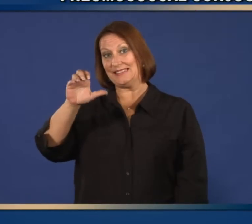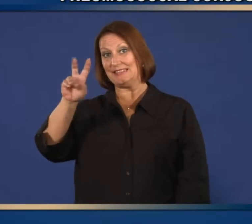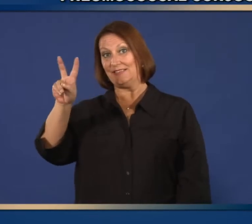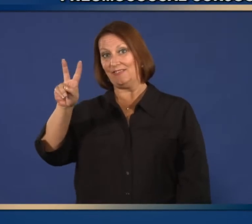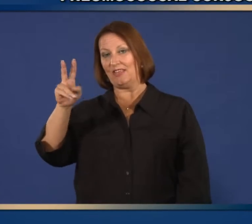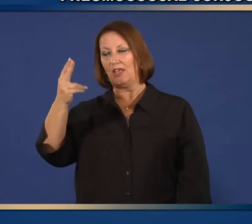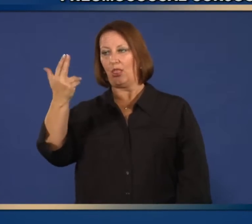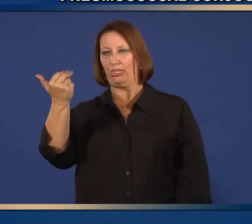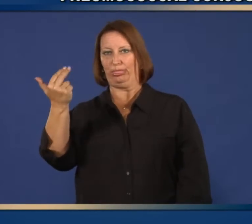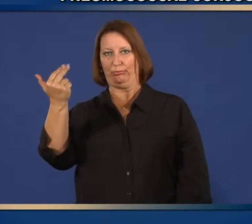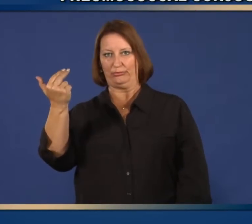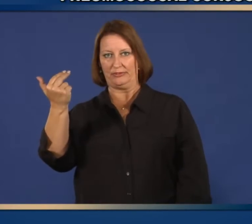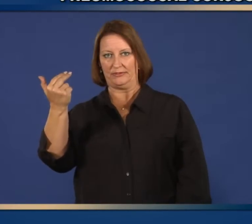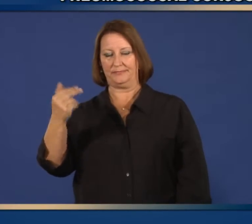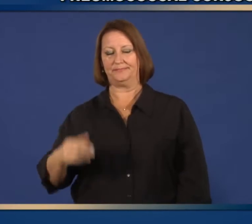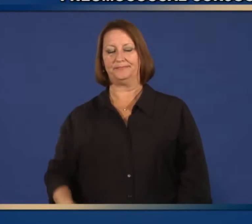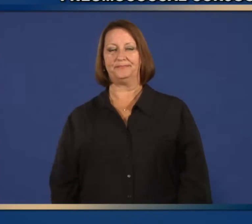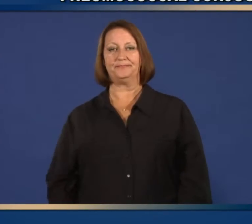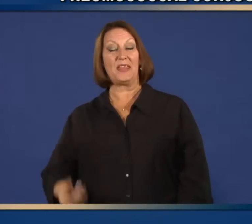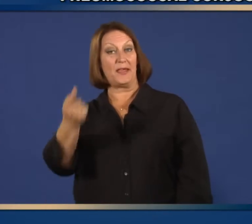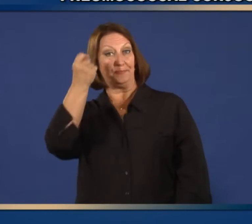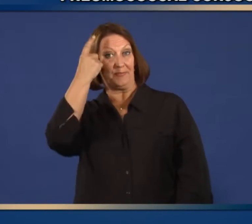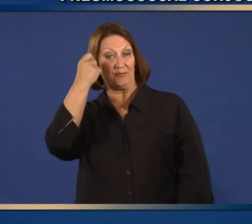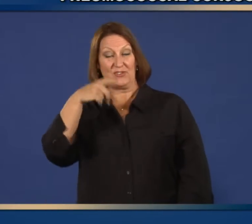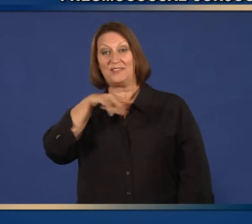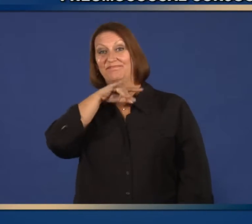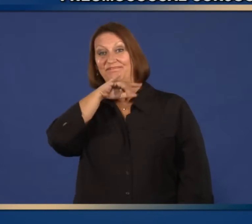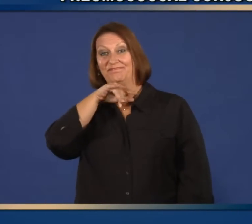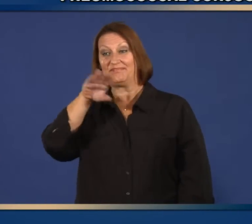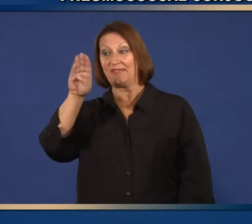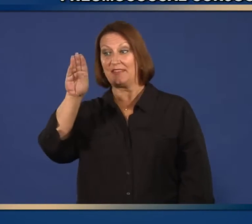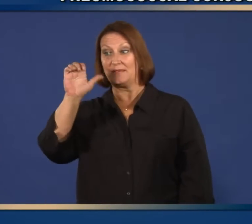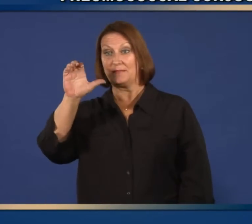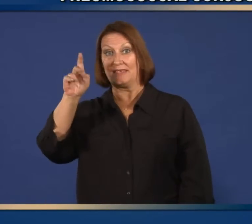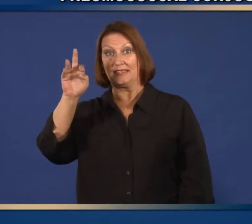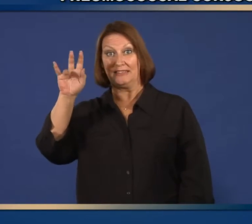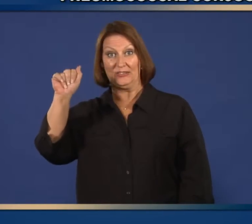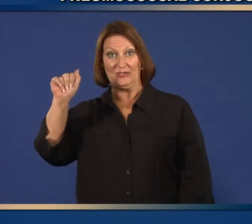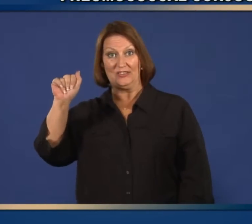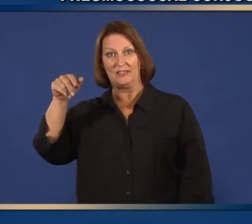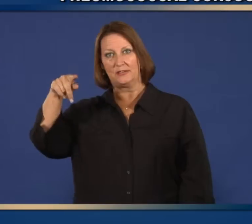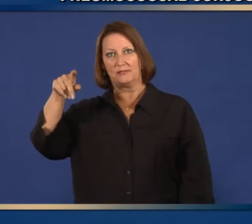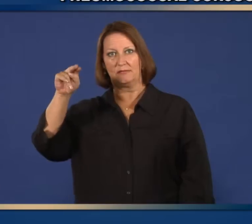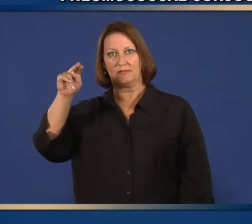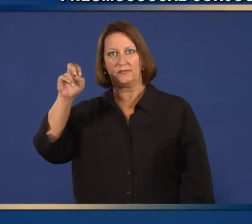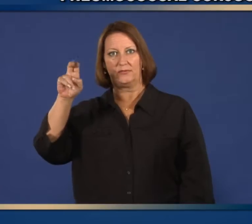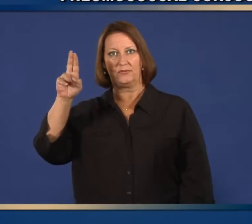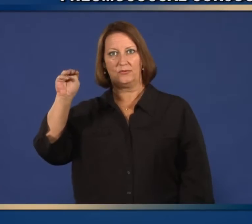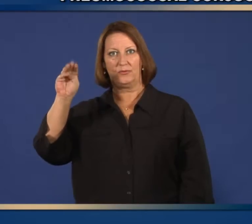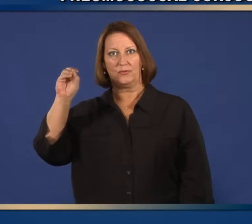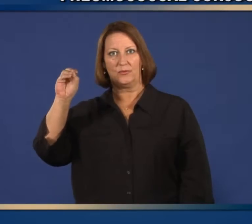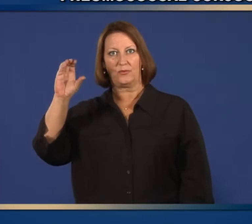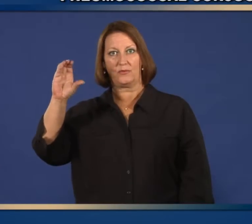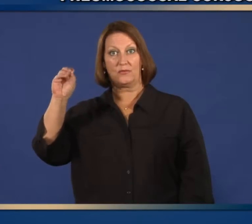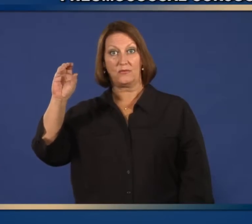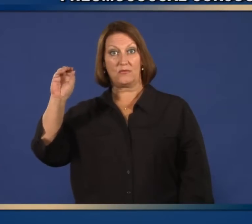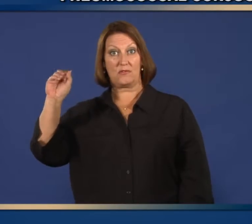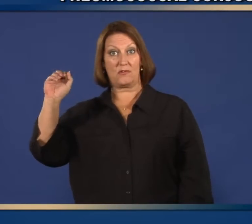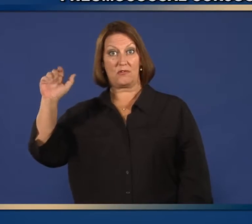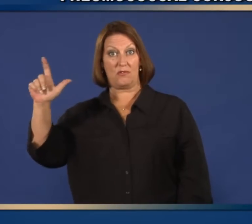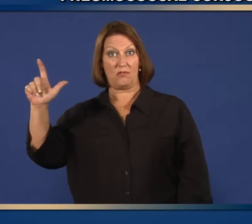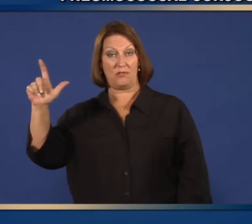There are more than 90 types of pneumococcal bacteria. The new pneumococcal